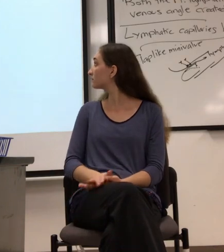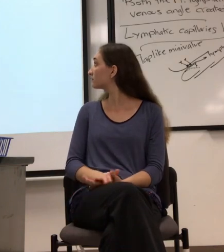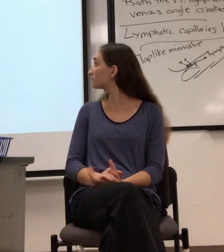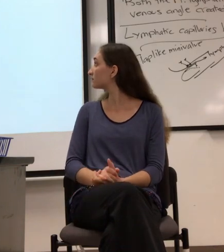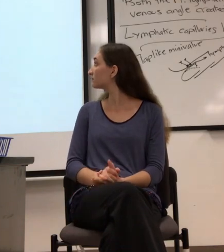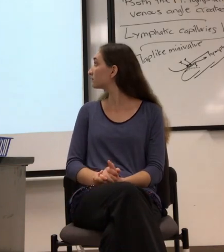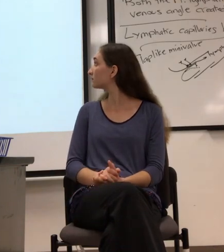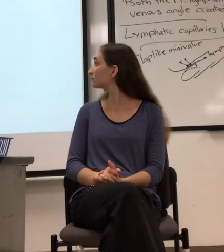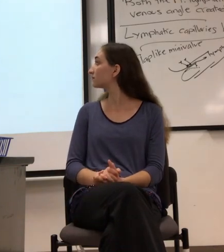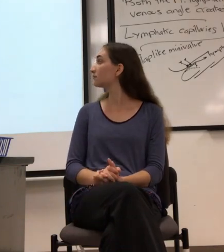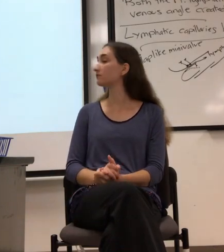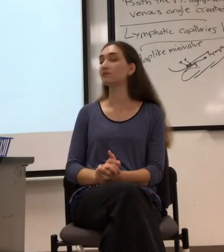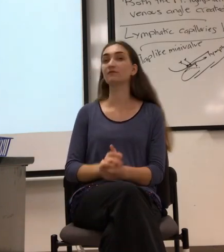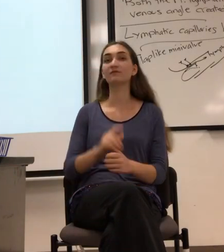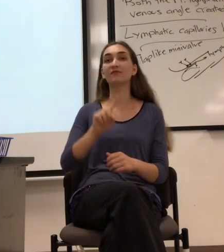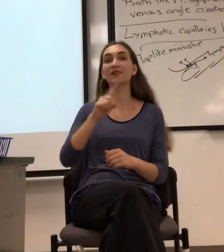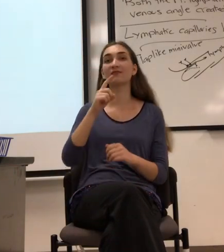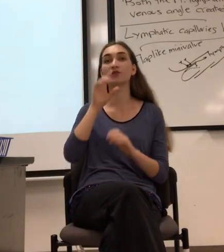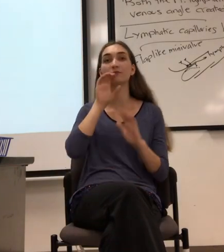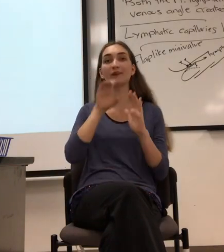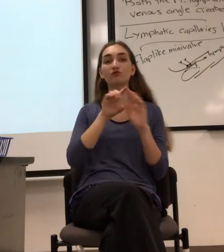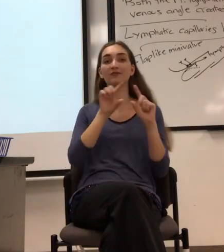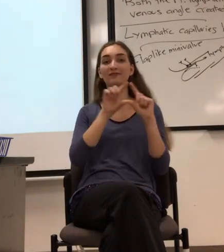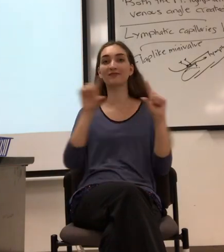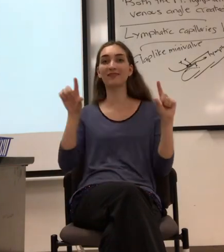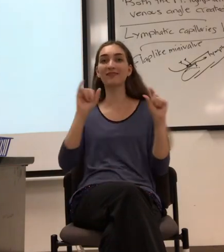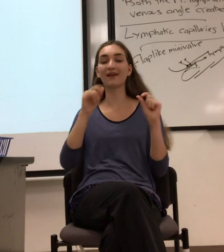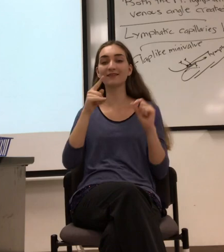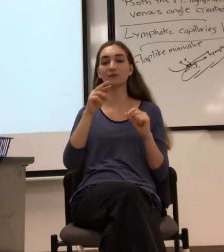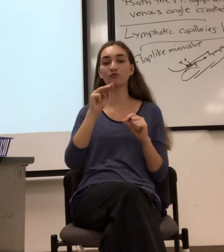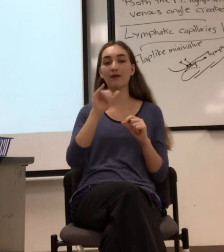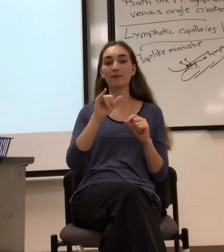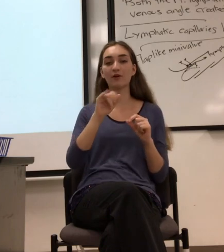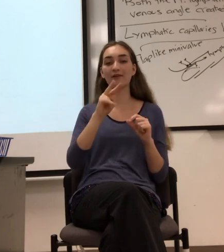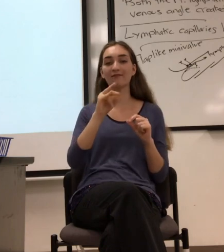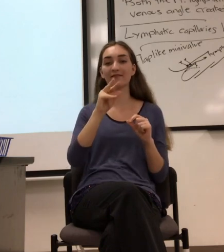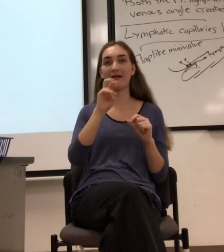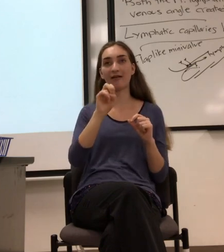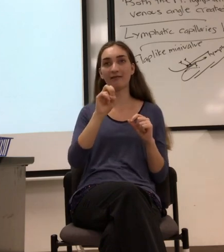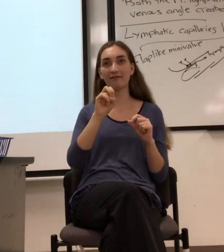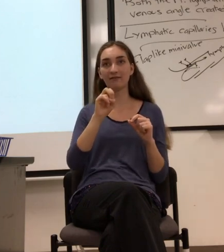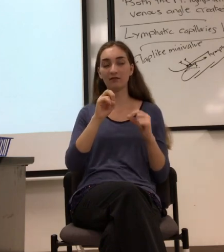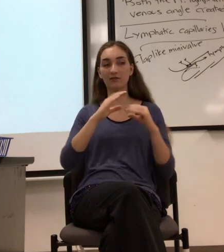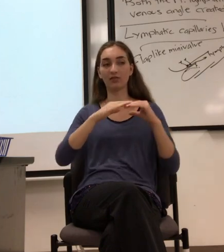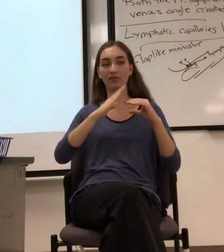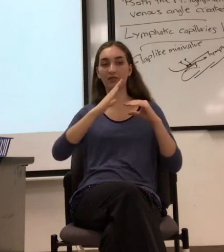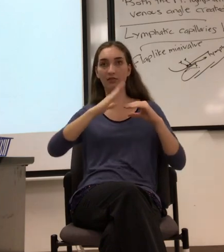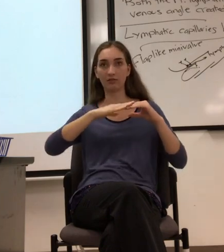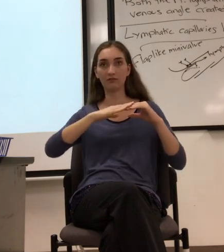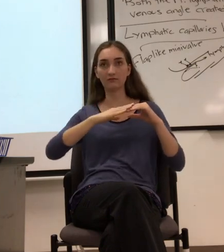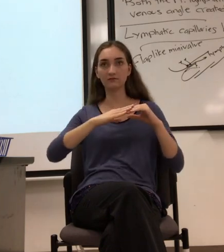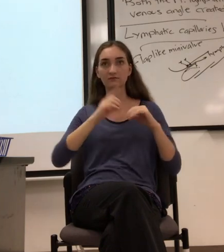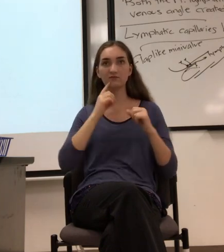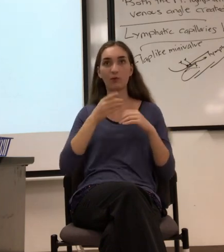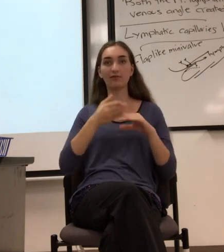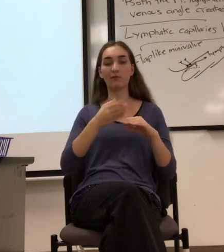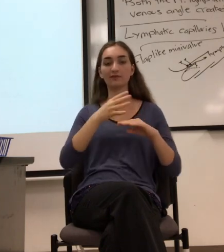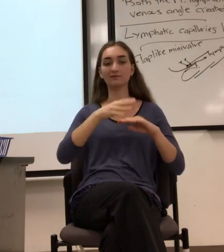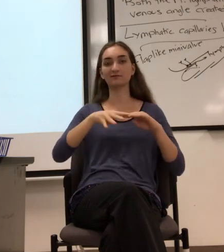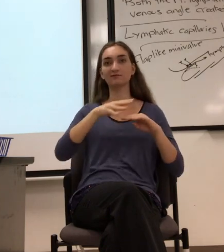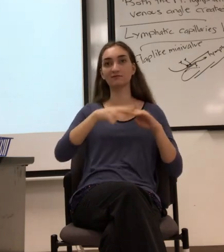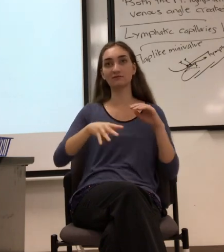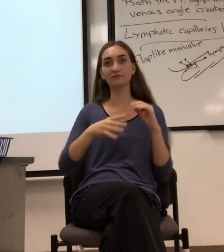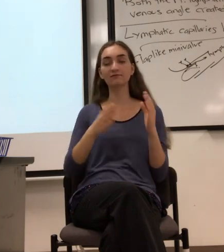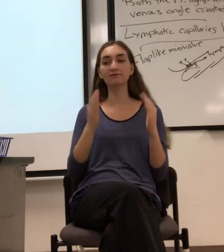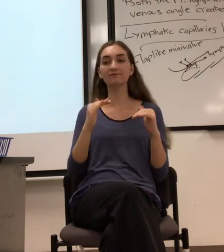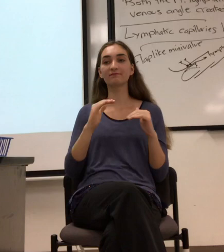So the top figure is the primary valve or flap-like mini valve. What they're showing you here is, it's hard to see from the back, maybe, you